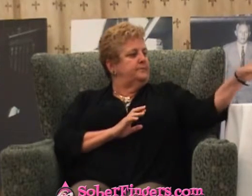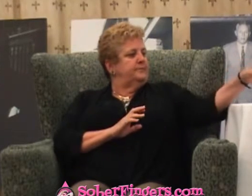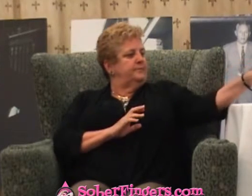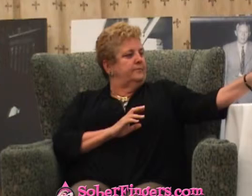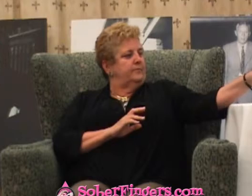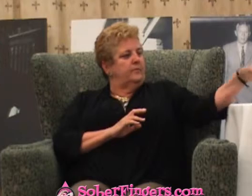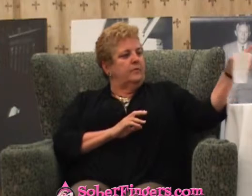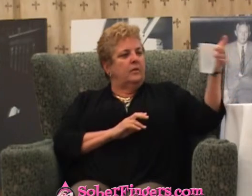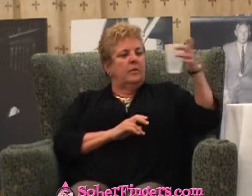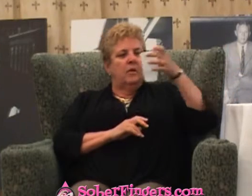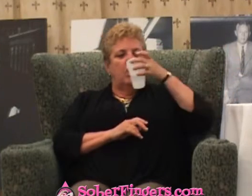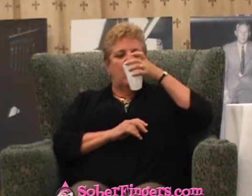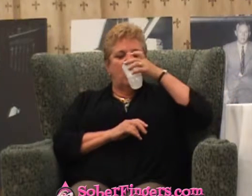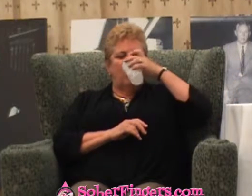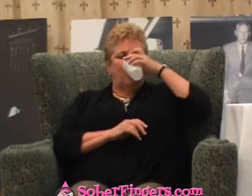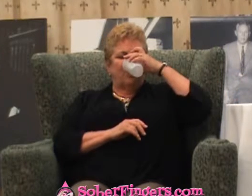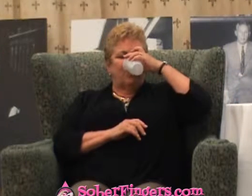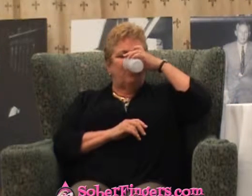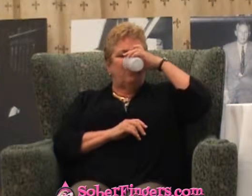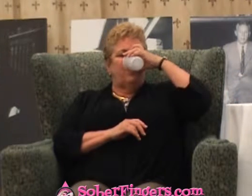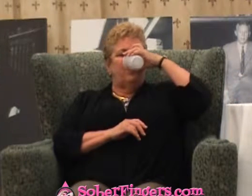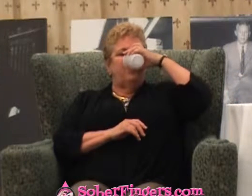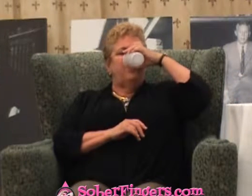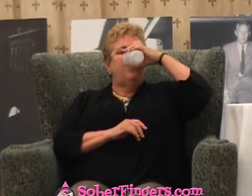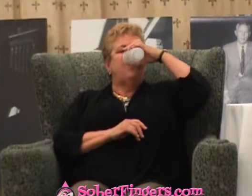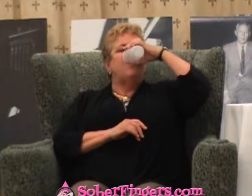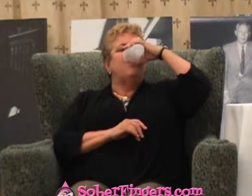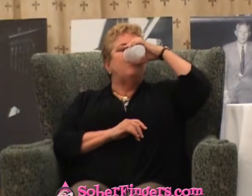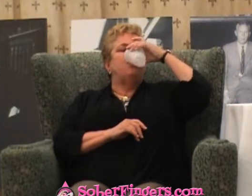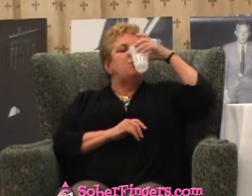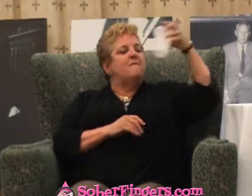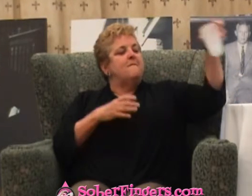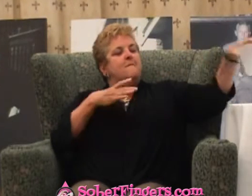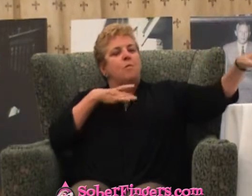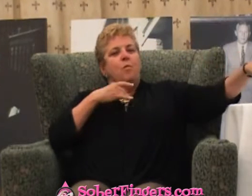I like to remember the way that I felt when he said that.